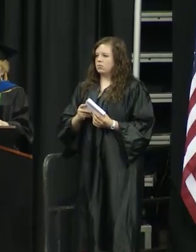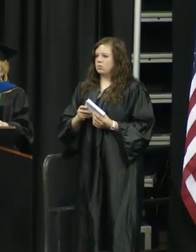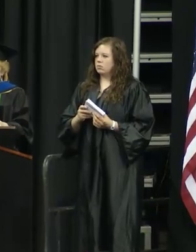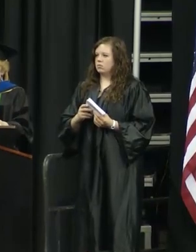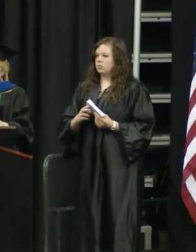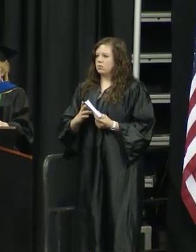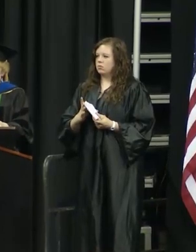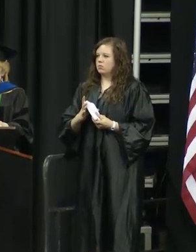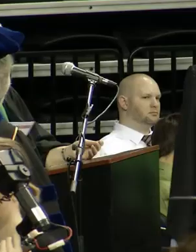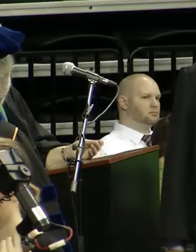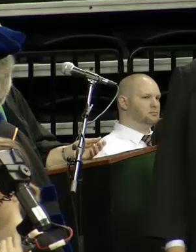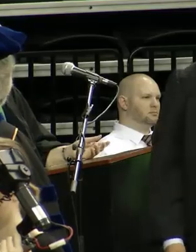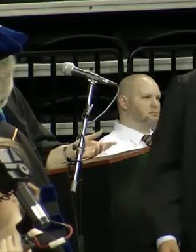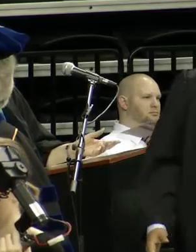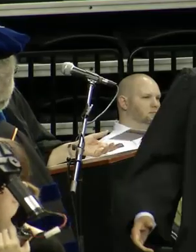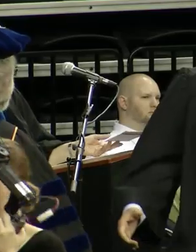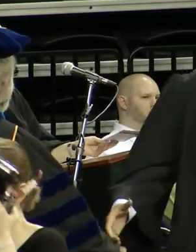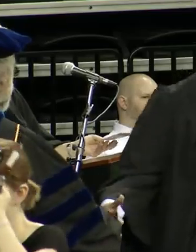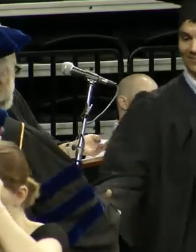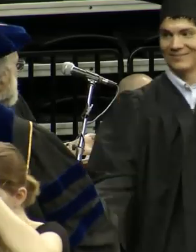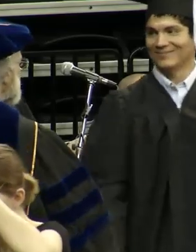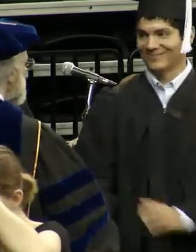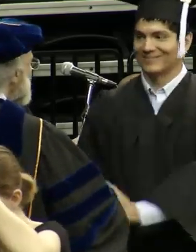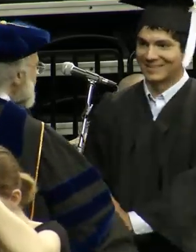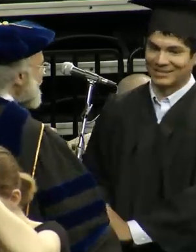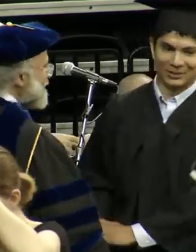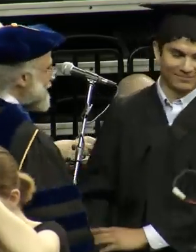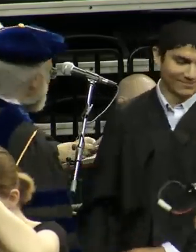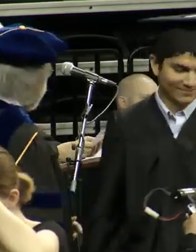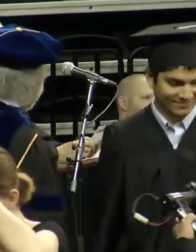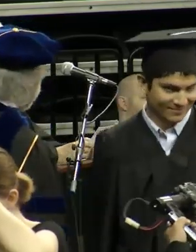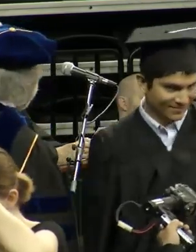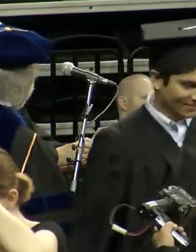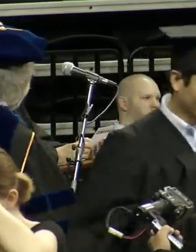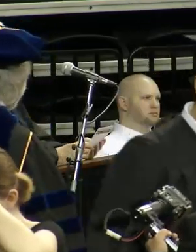Eric Ozeroff. Ashley Coleman.